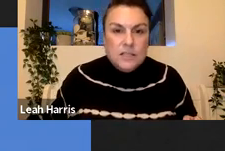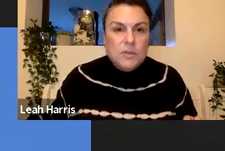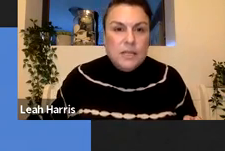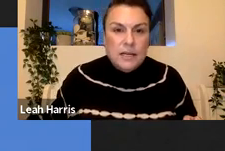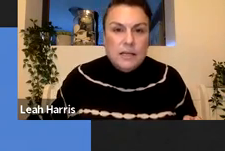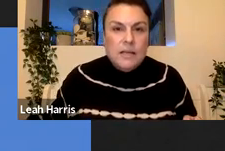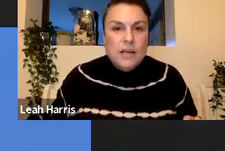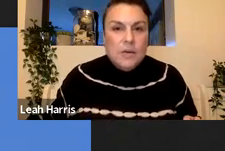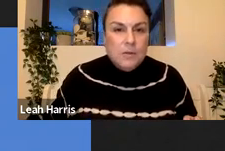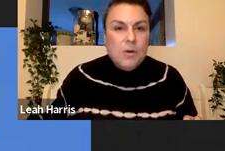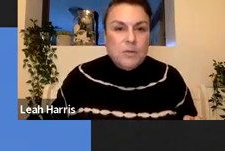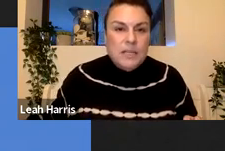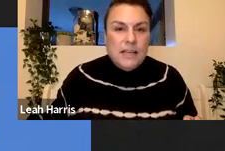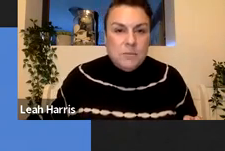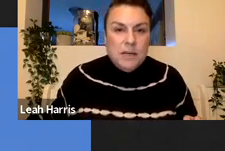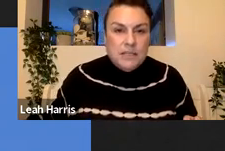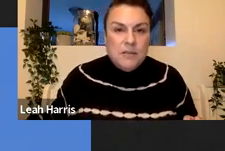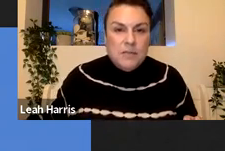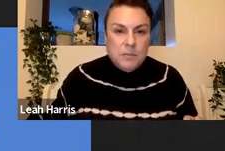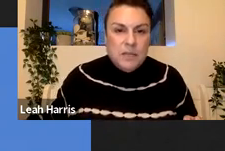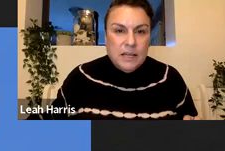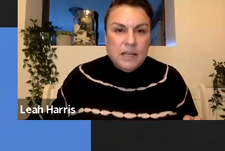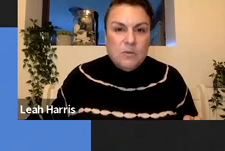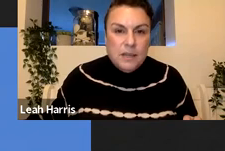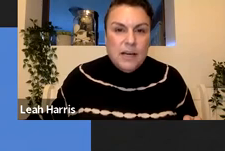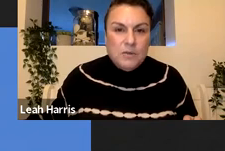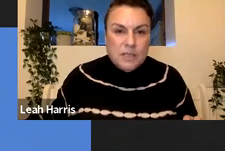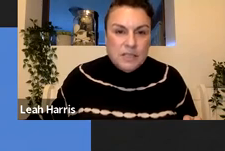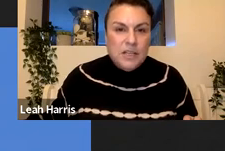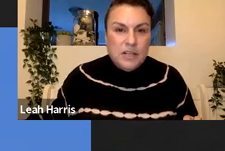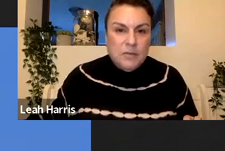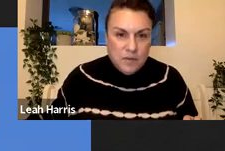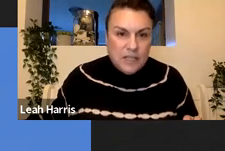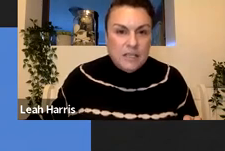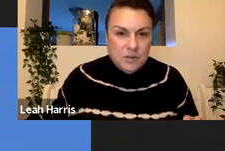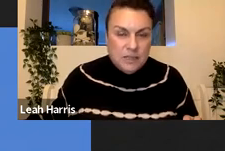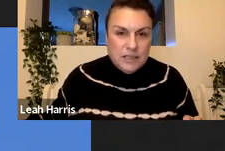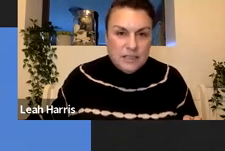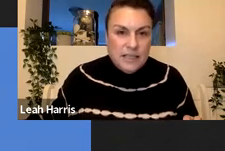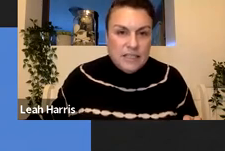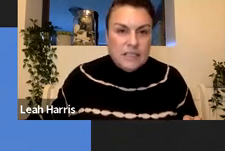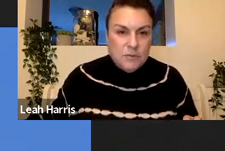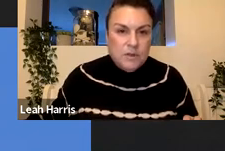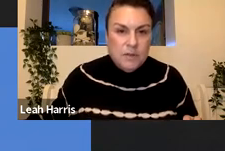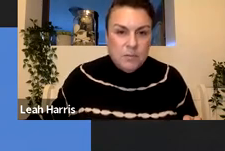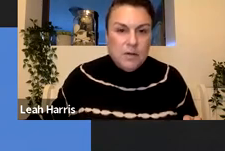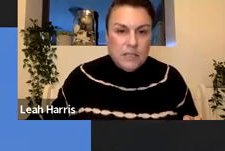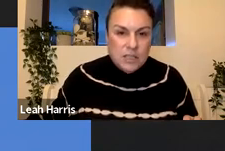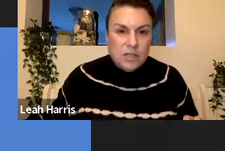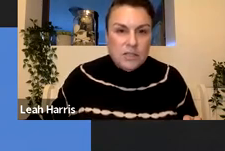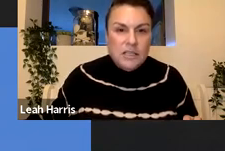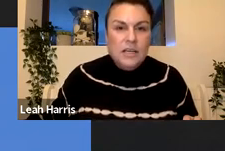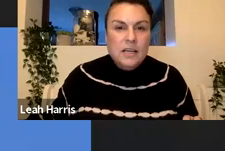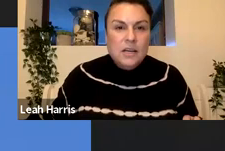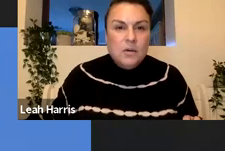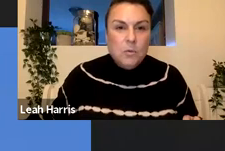associated with most aspects of this plan without clear funding sources and this is from the marcus